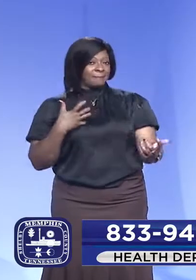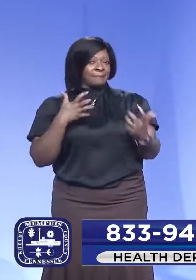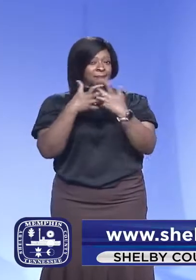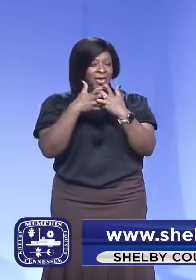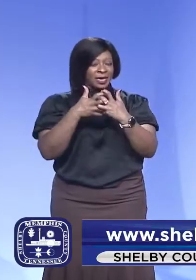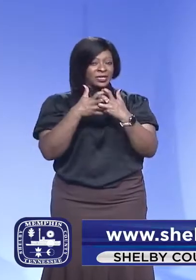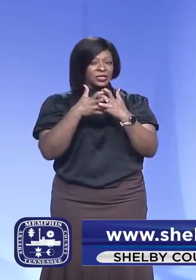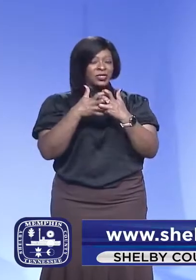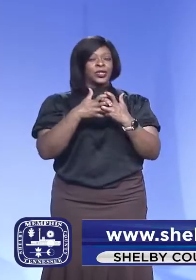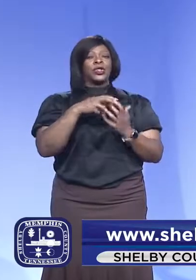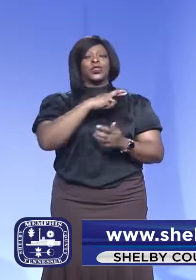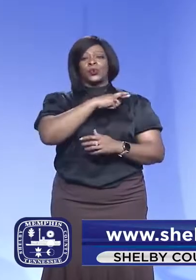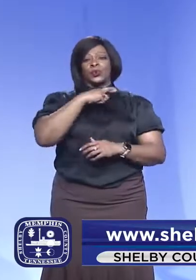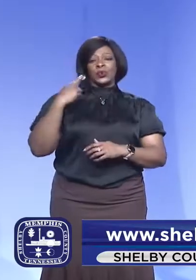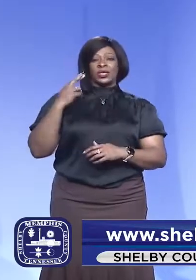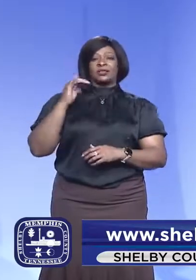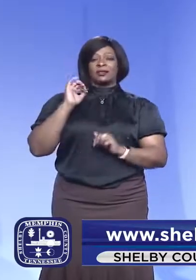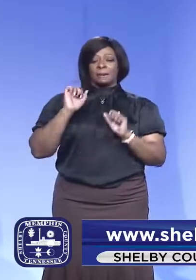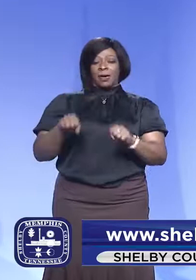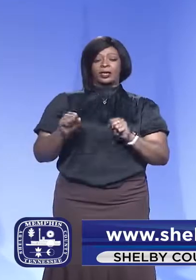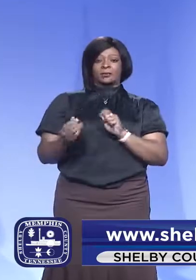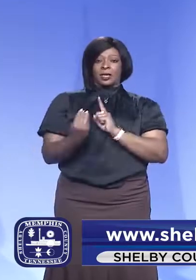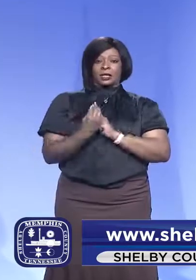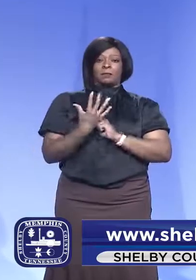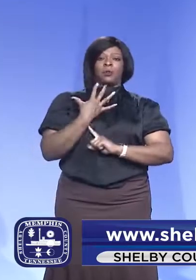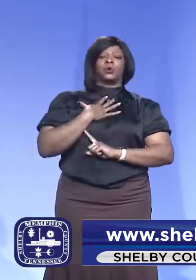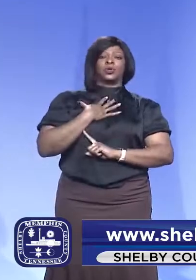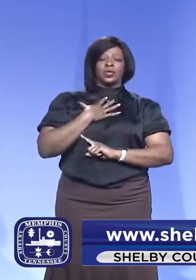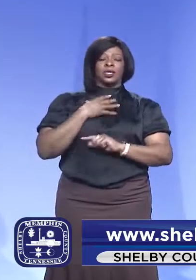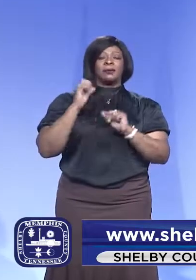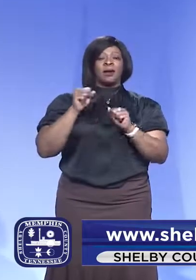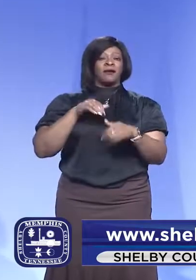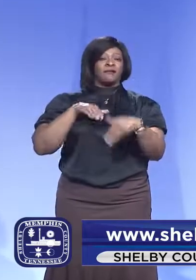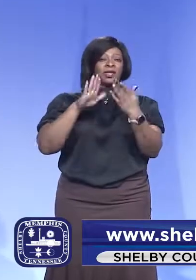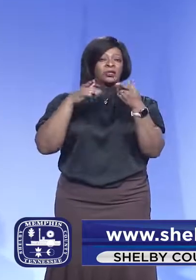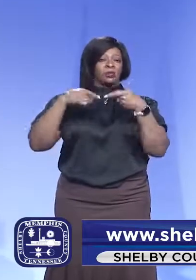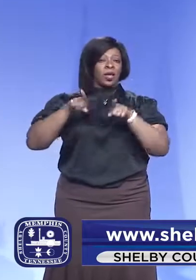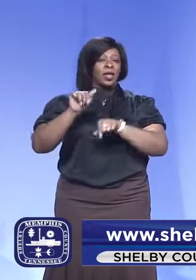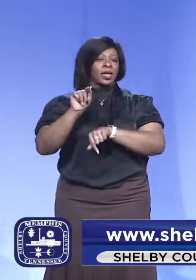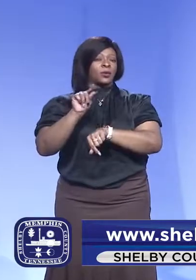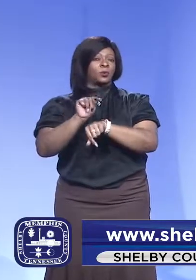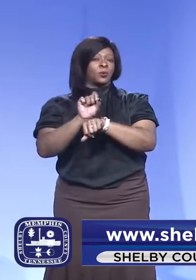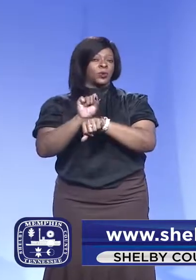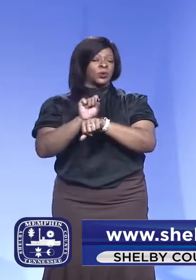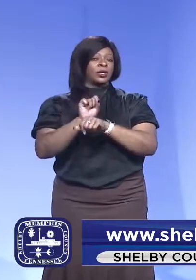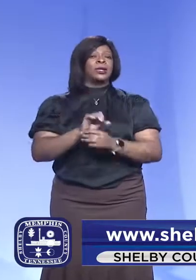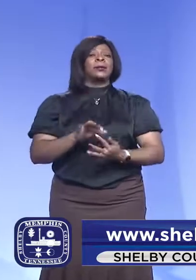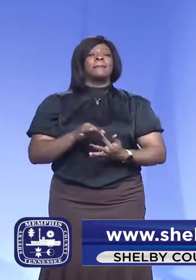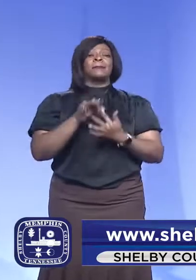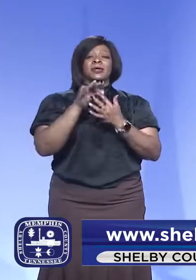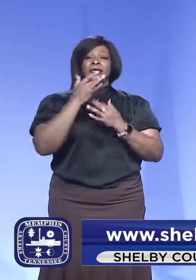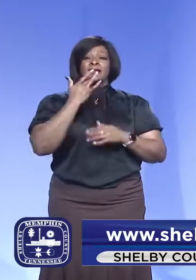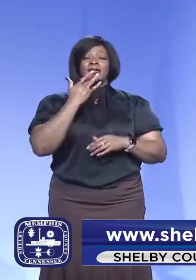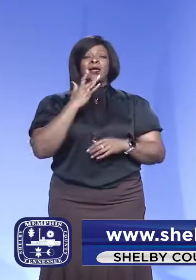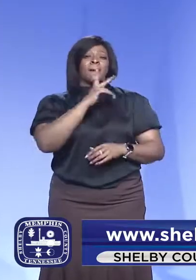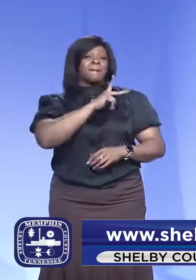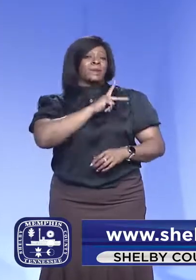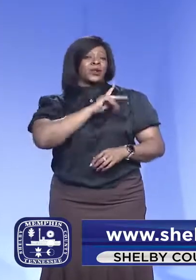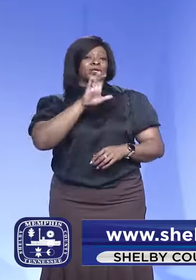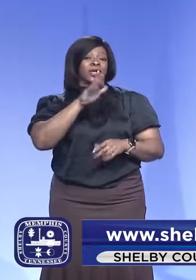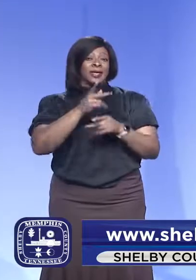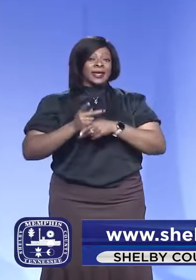the risk of the exposure that they are facing in the workplace, particularly in some of the personal